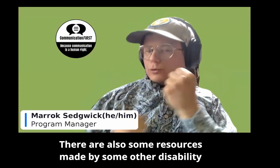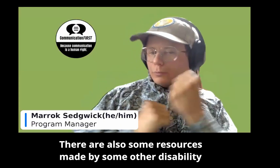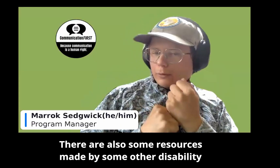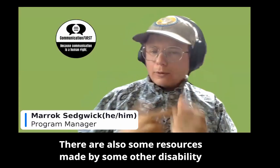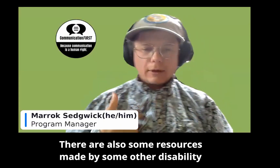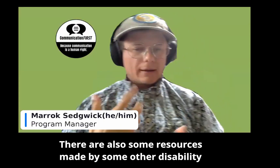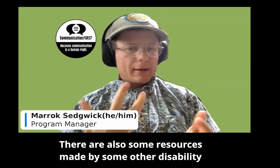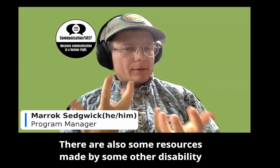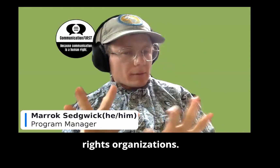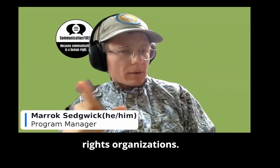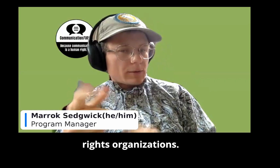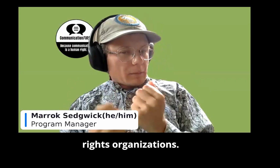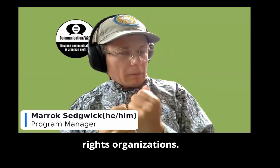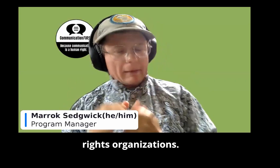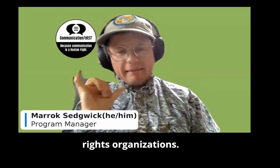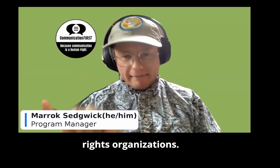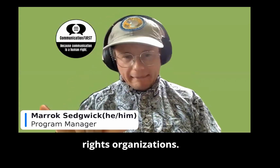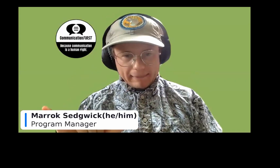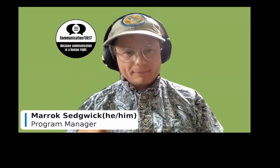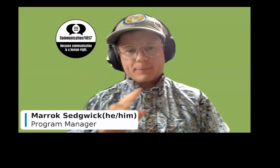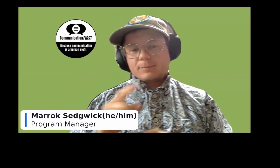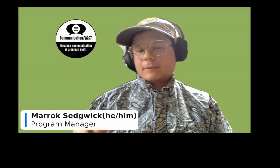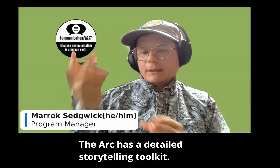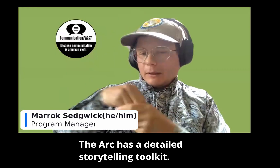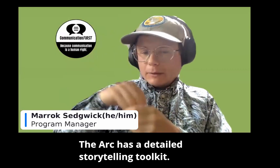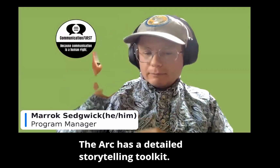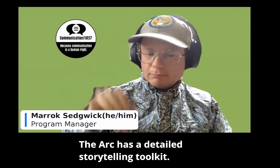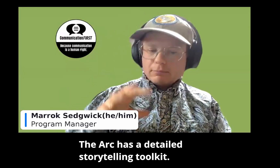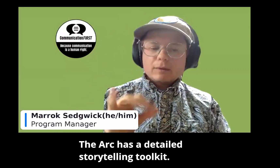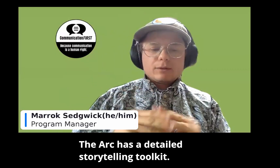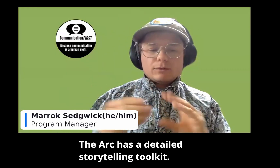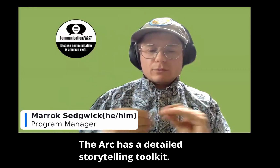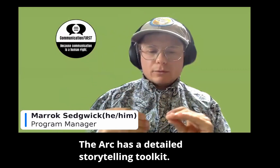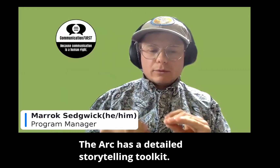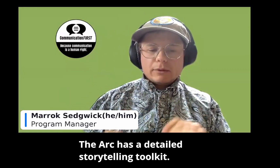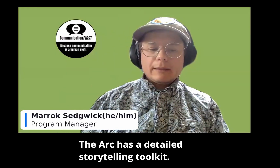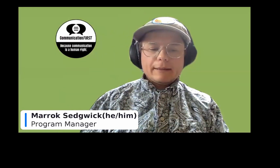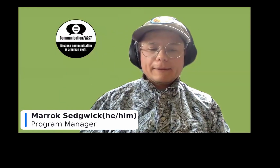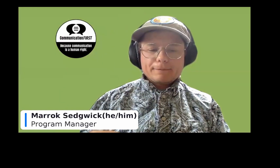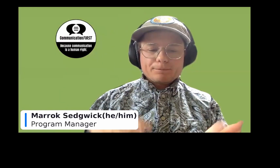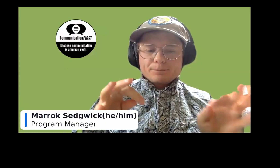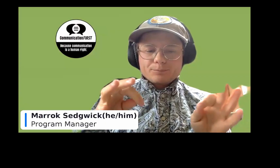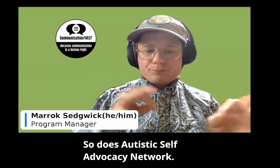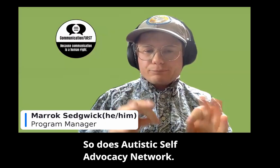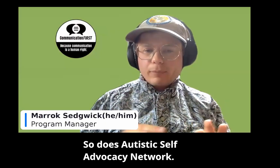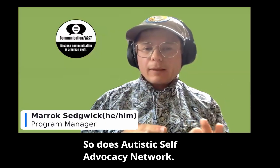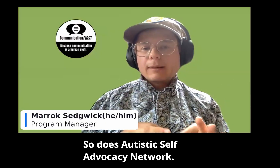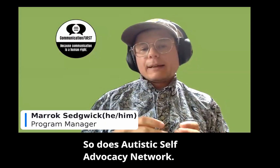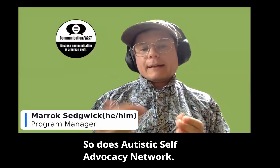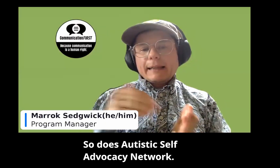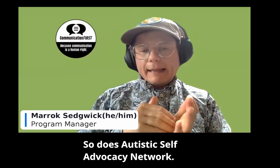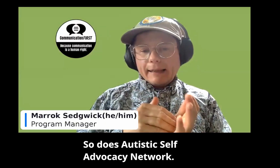resources made by some other disability rights organizations. The ARC has a detailed storytelling toolkit. So